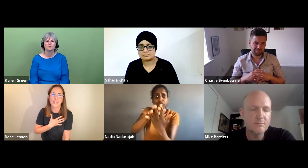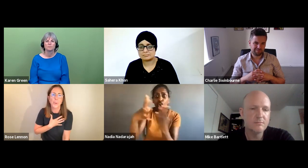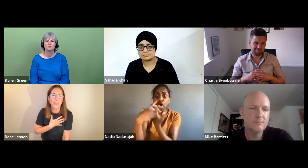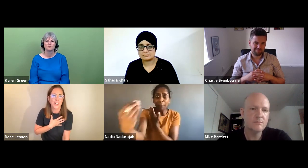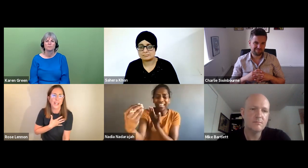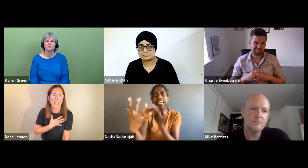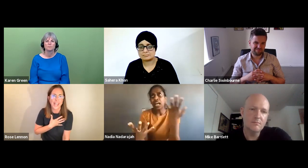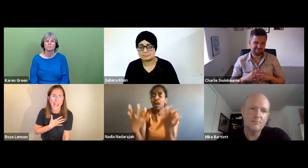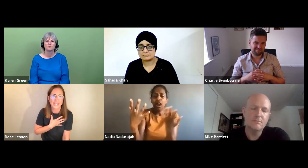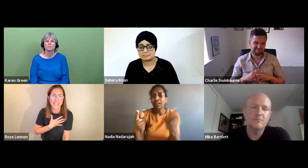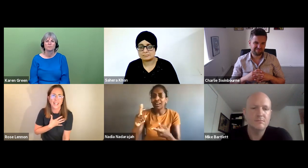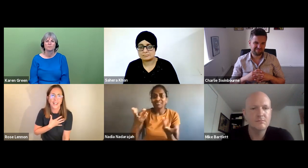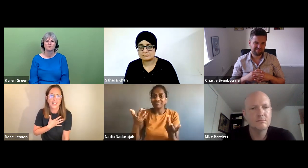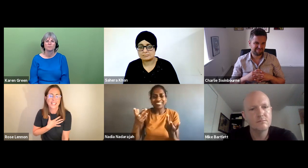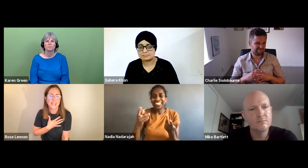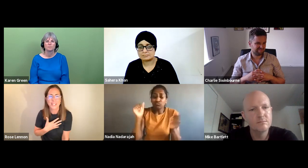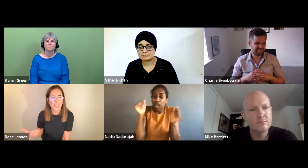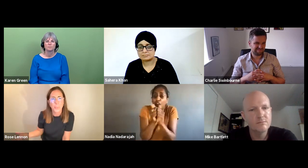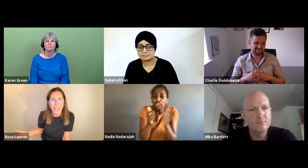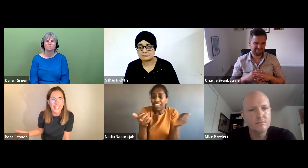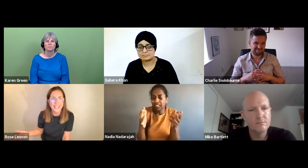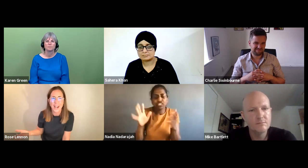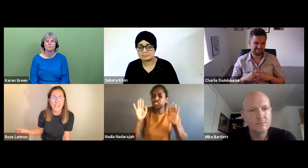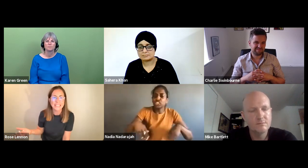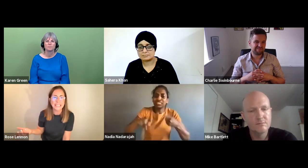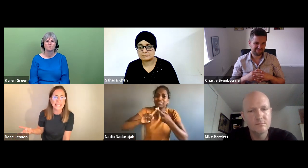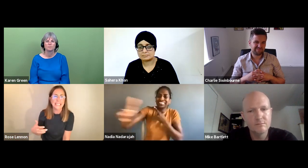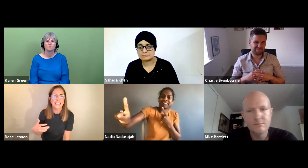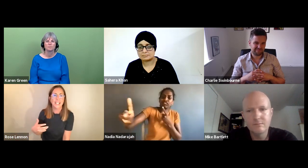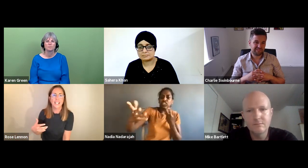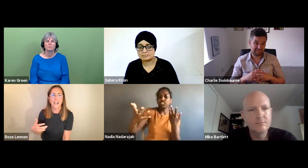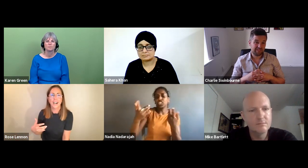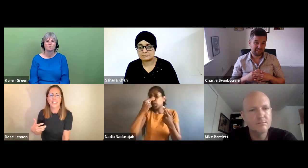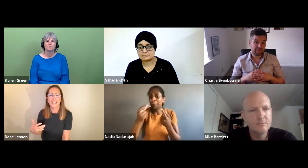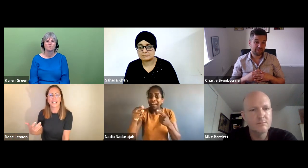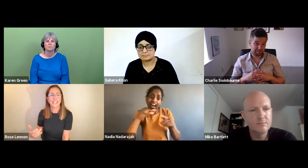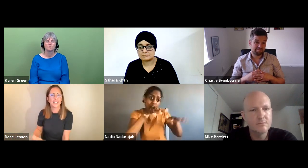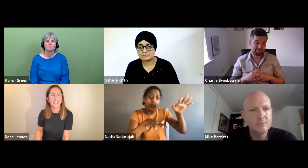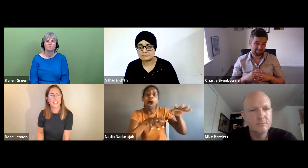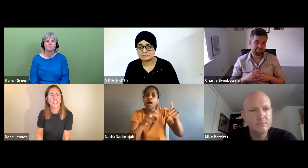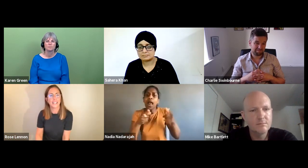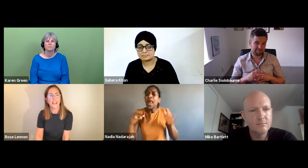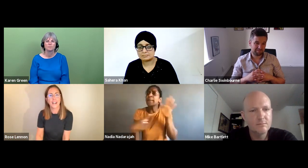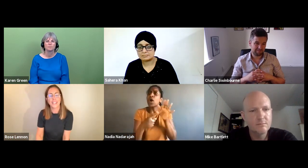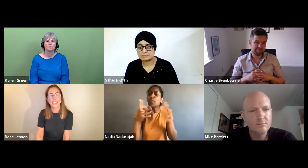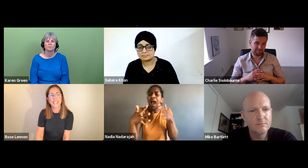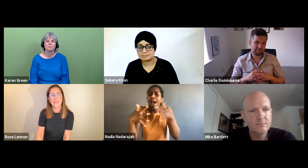to copyright that, can somebody else copy it? I mean, I think it's up to